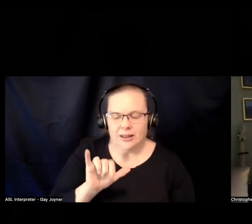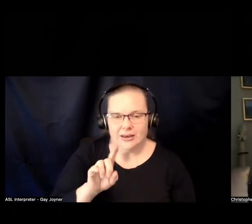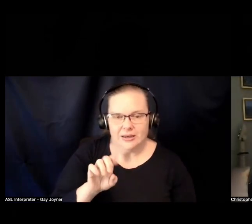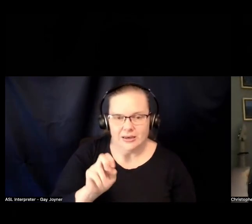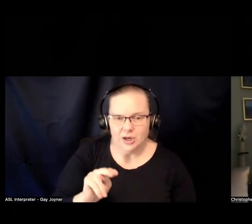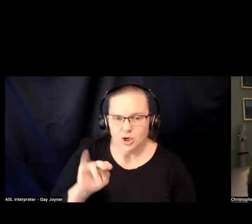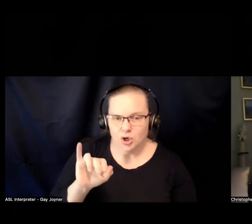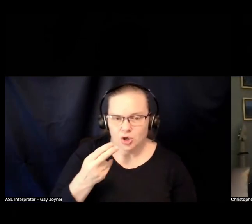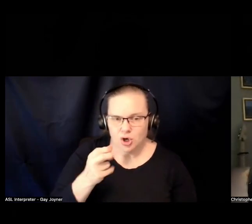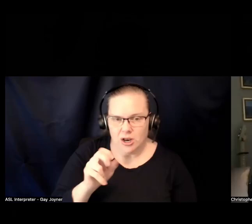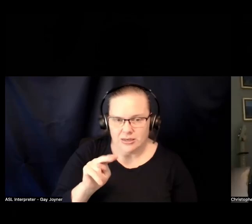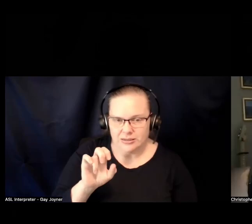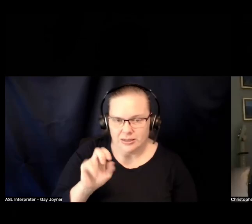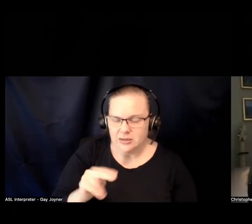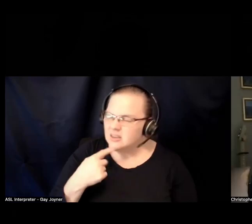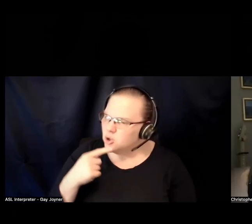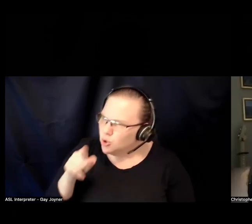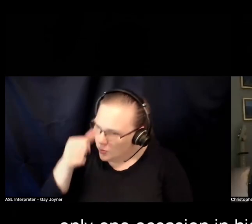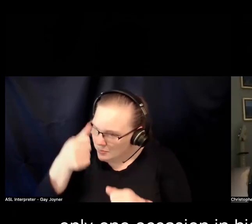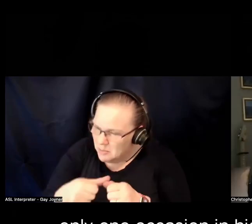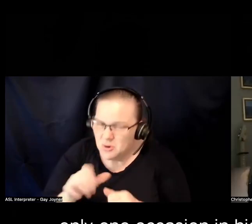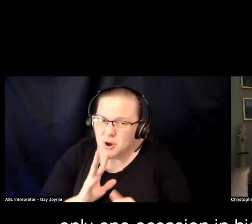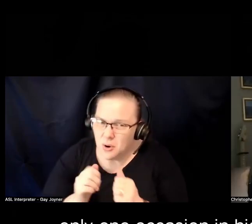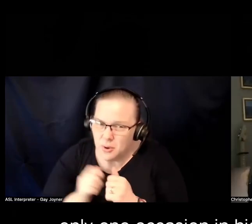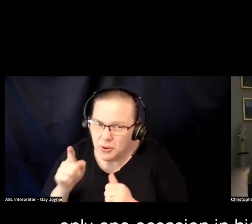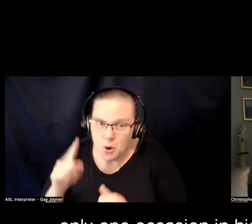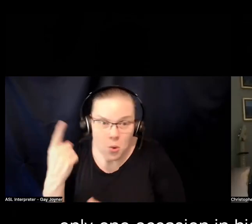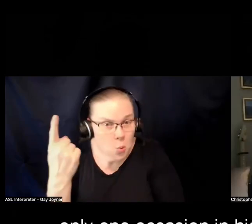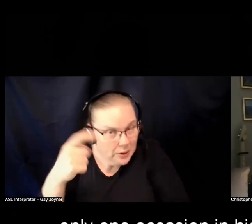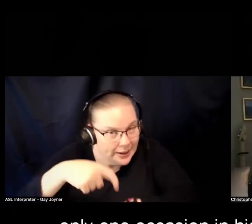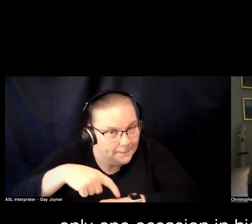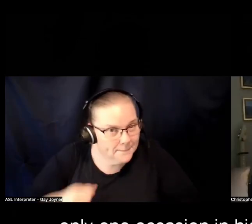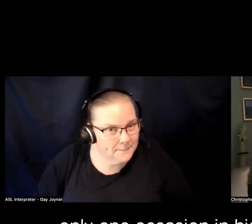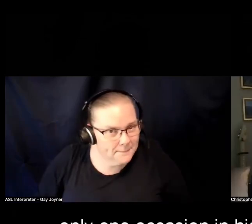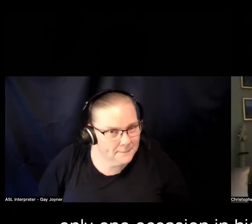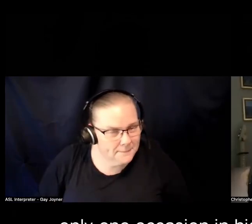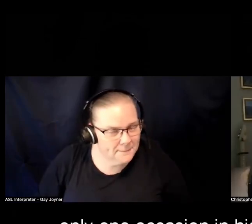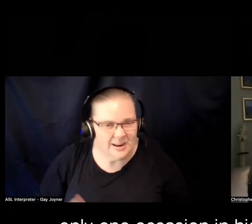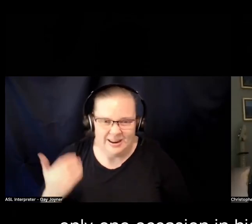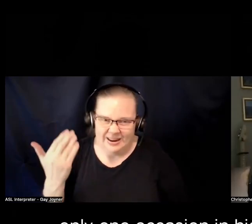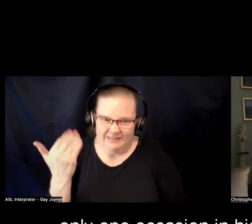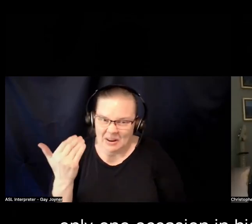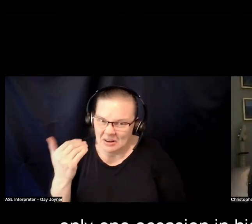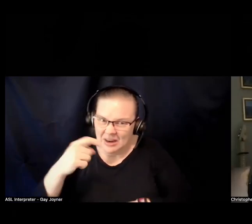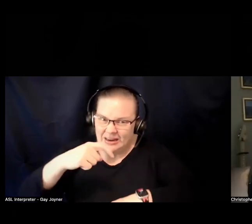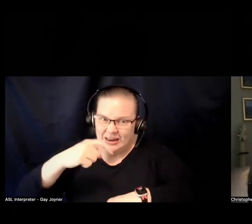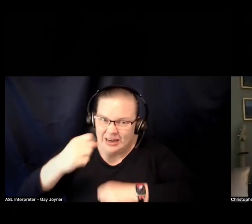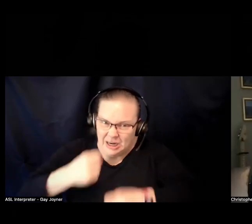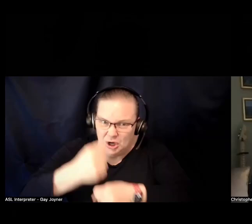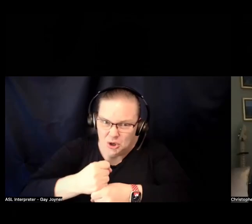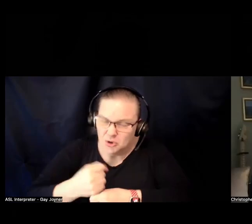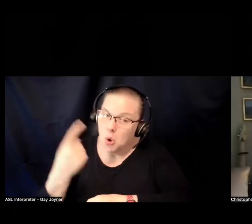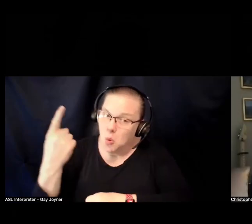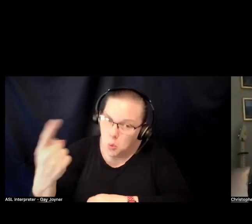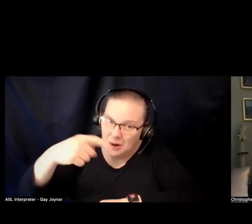up, and you remember talking to Mrs. Rosenberg on only one occasion. In his measured Texas drawl, said Lyndon Johnson. That's